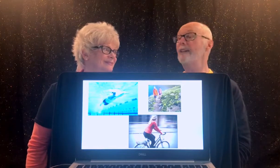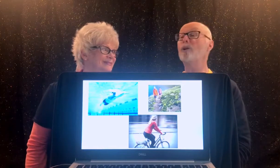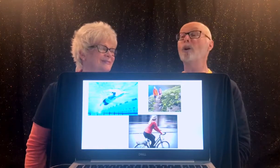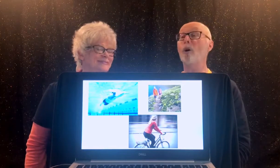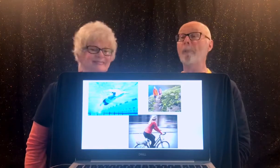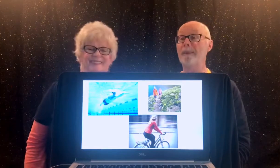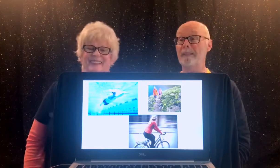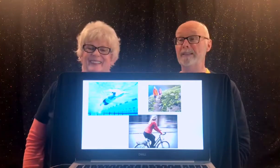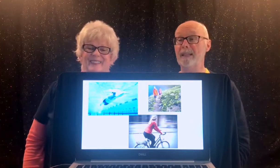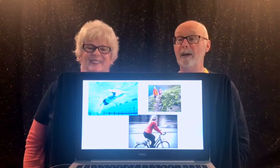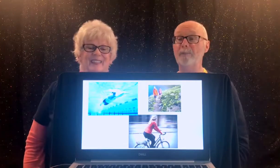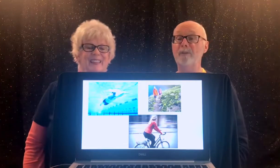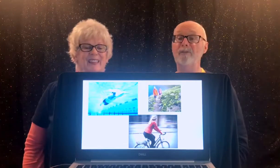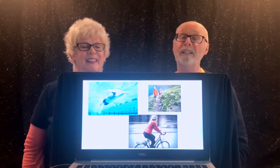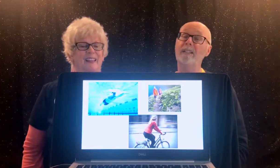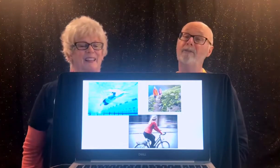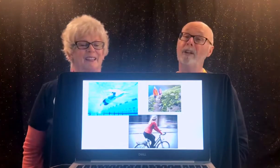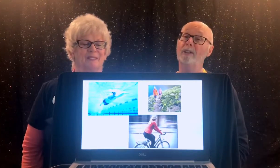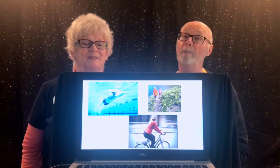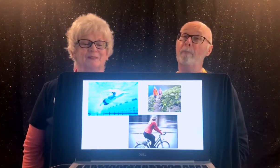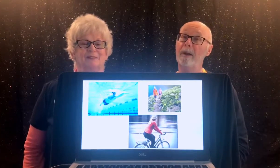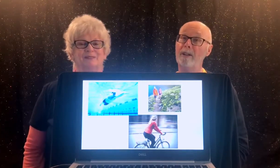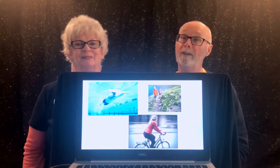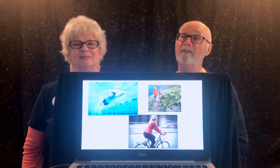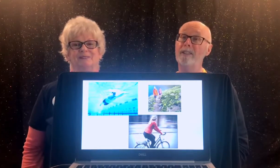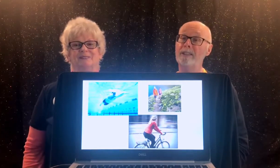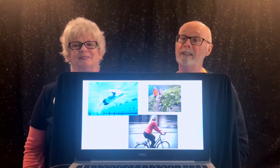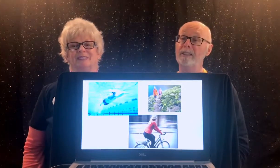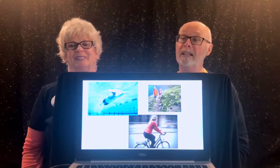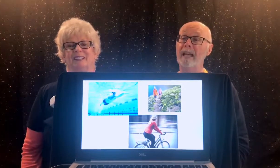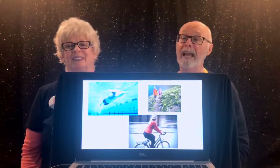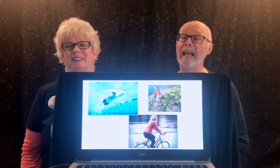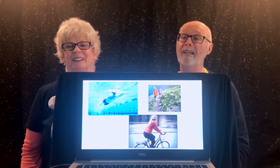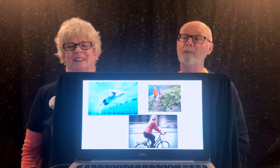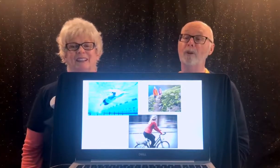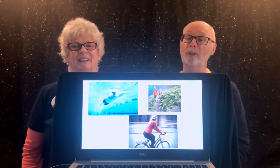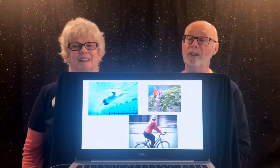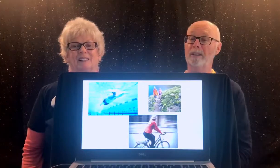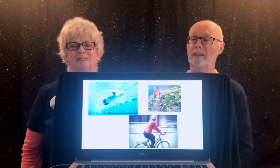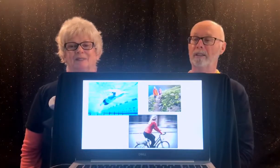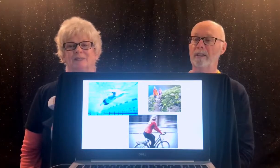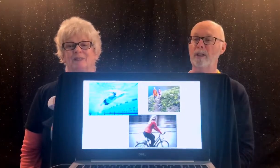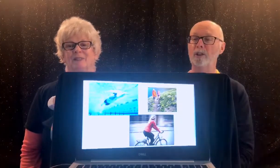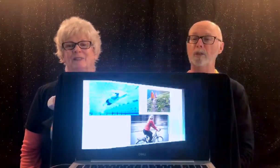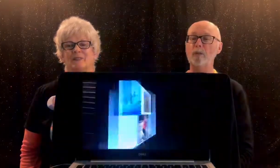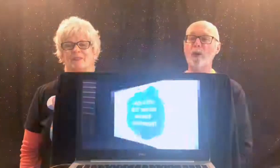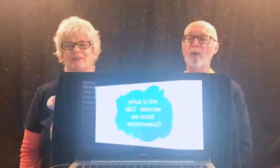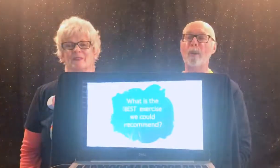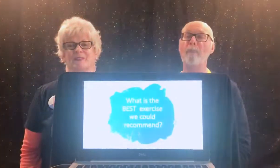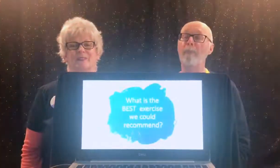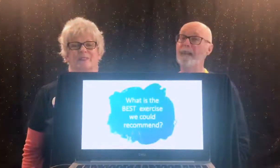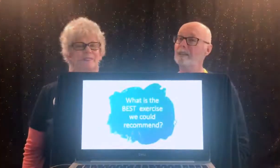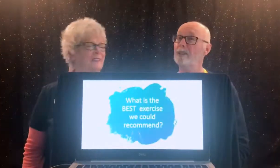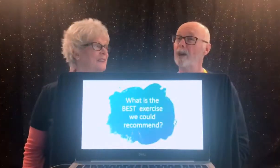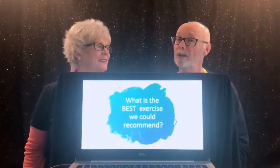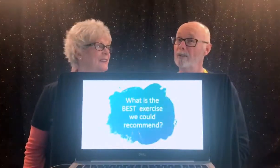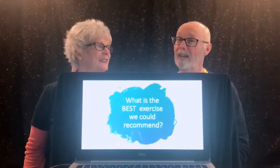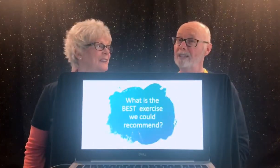natural opiates that help you feel and function better physically and emotionally. Do you know the best